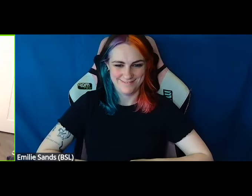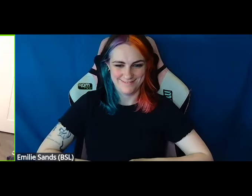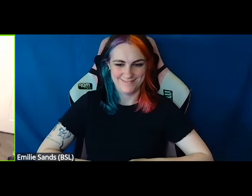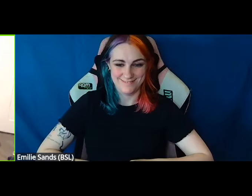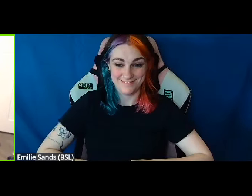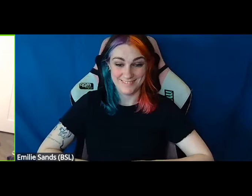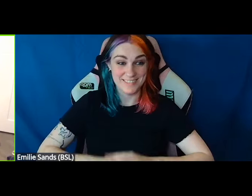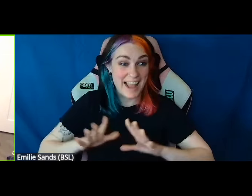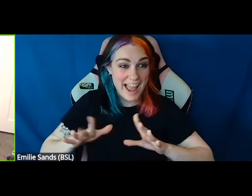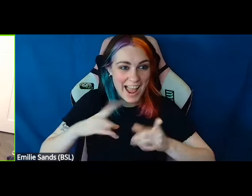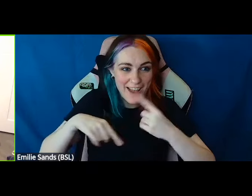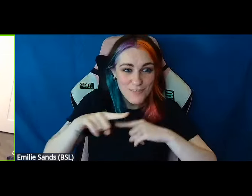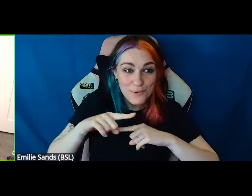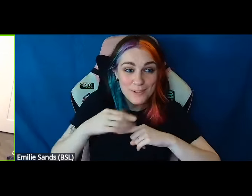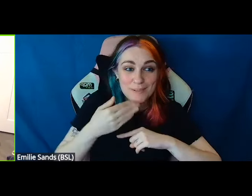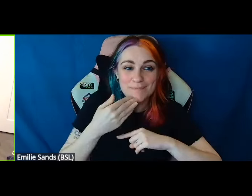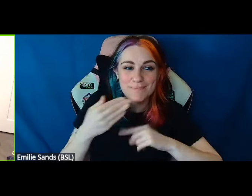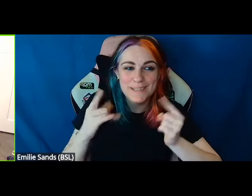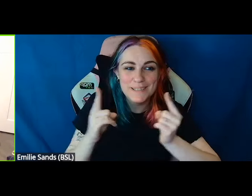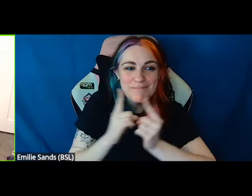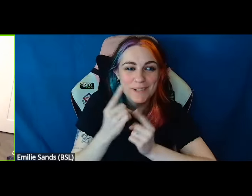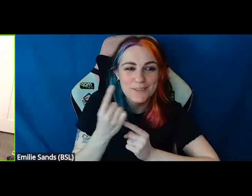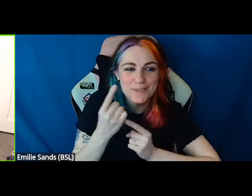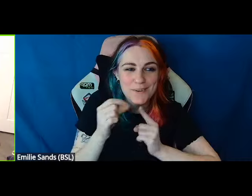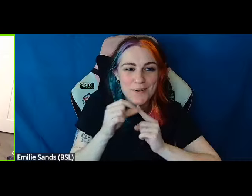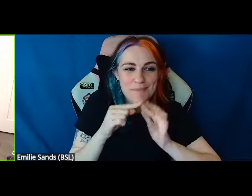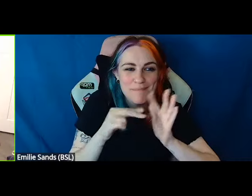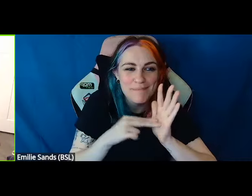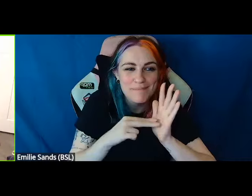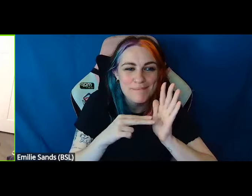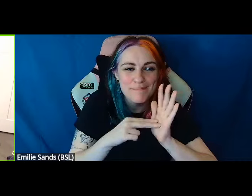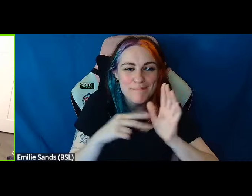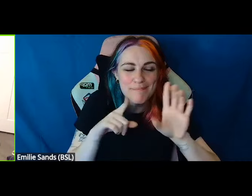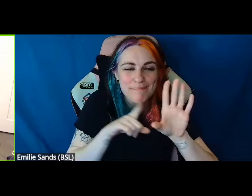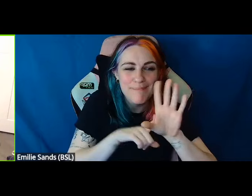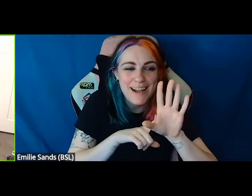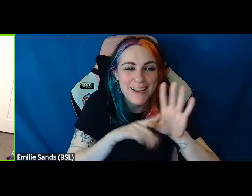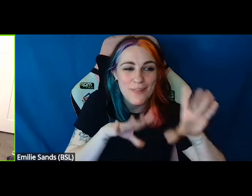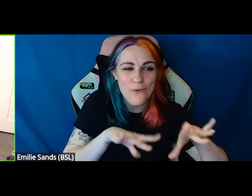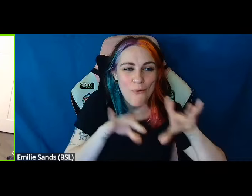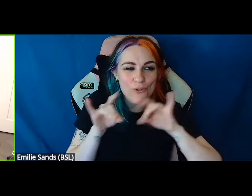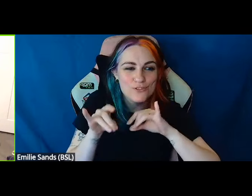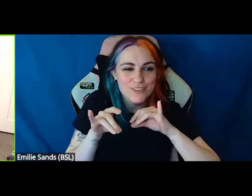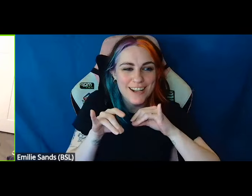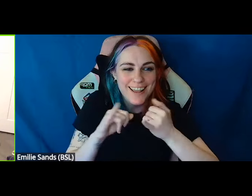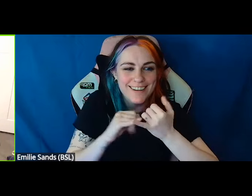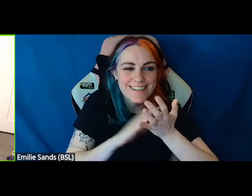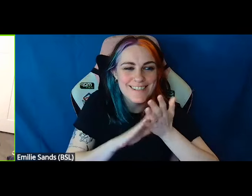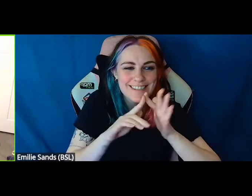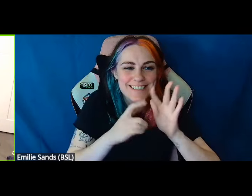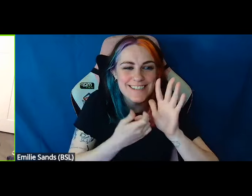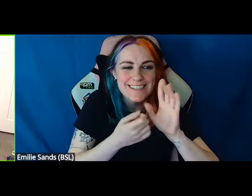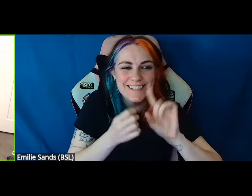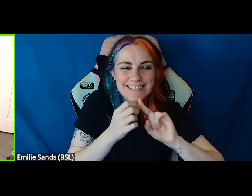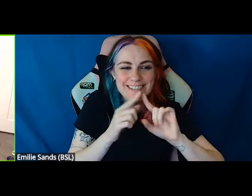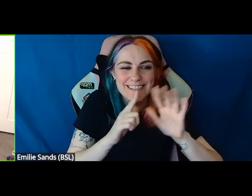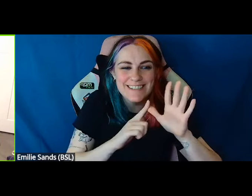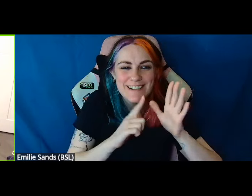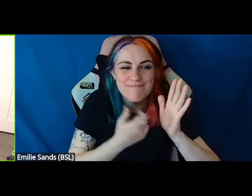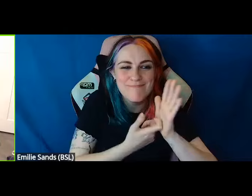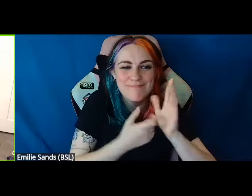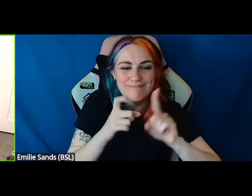everyone, please meet Penny, the Australian Shepherd. Uh, Last time we had